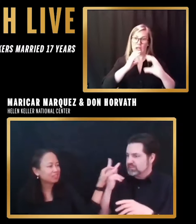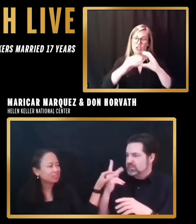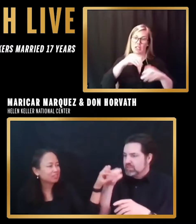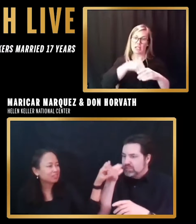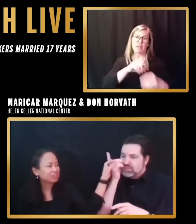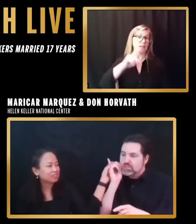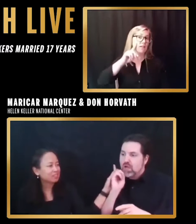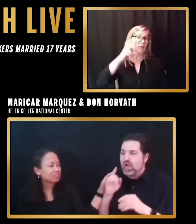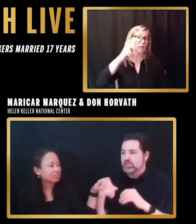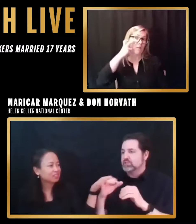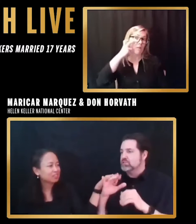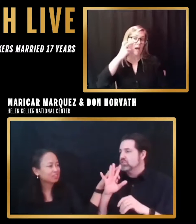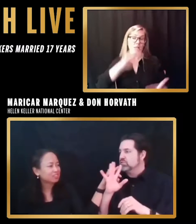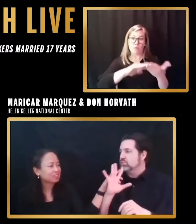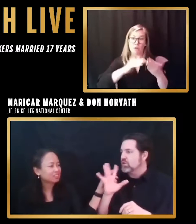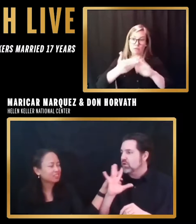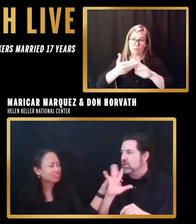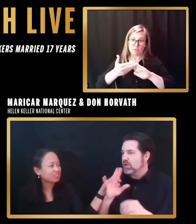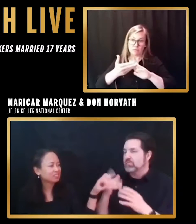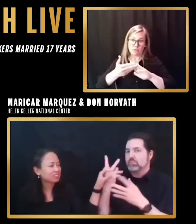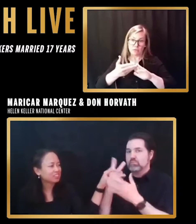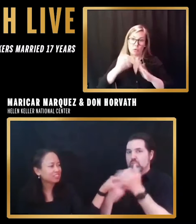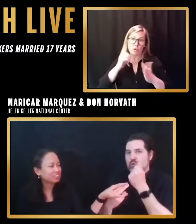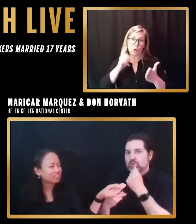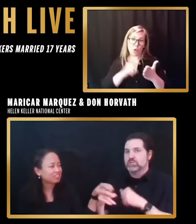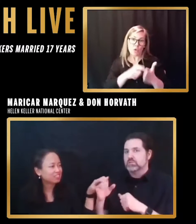Don, when you're speaking, you're both